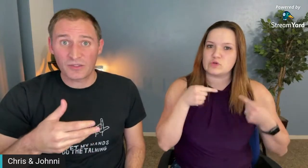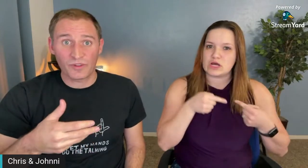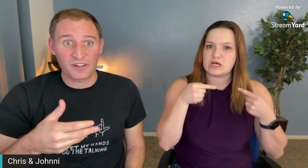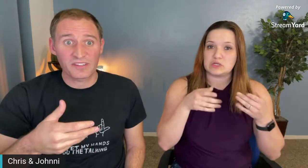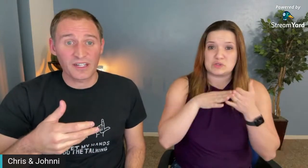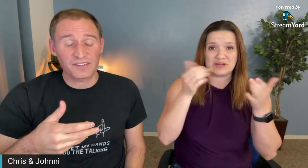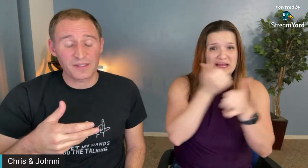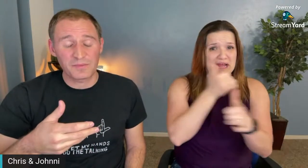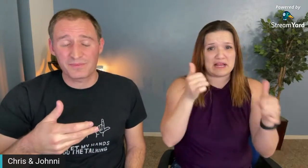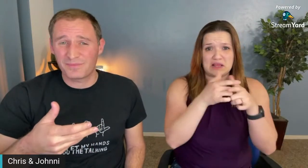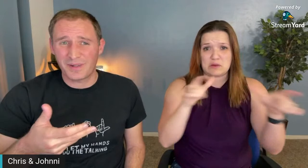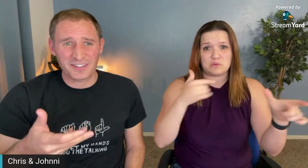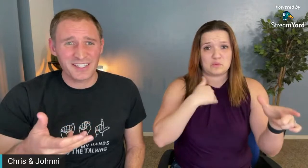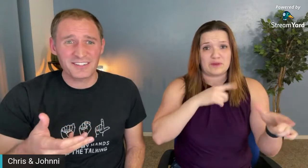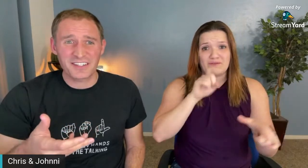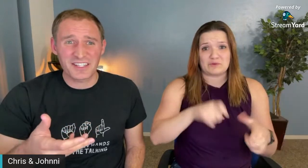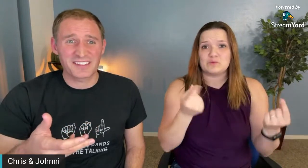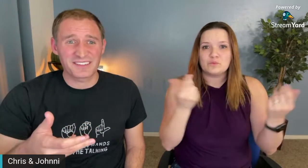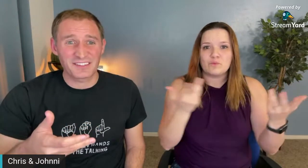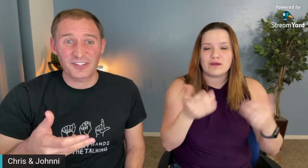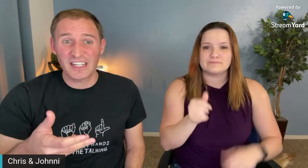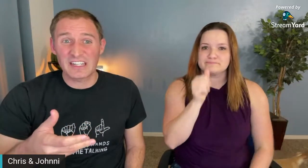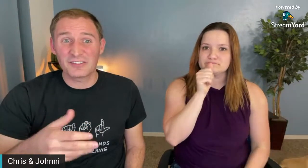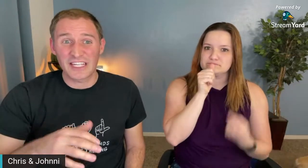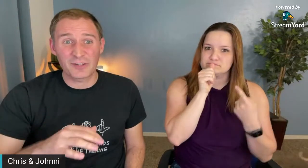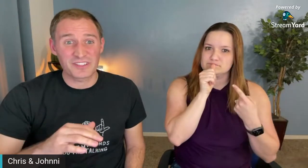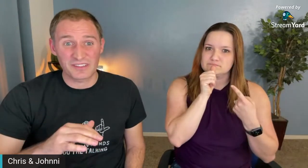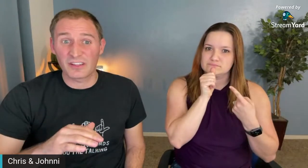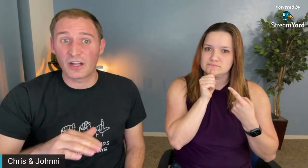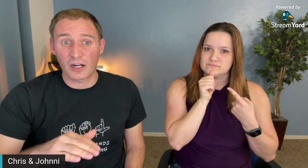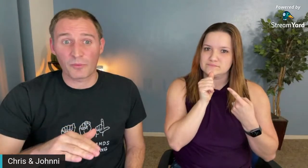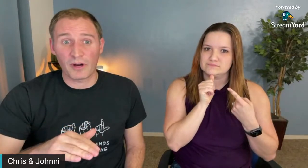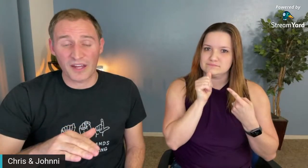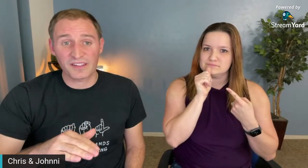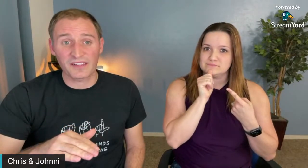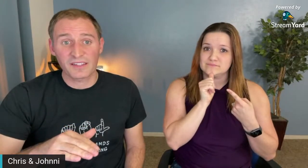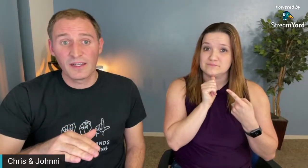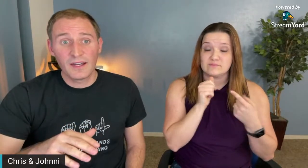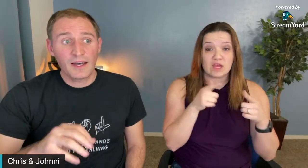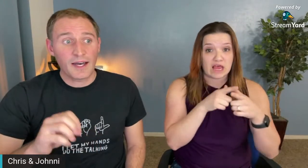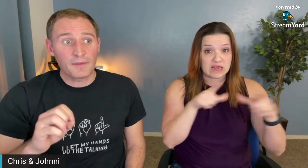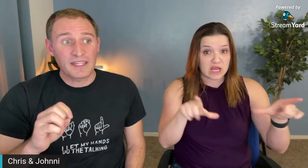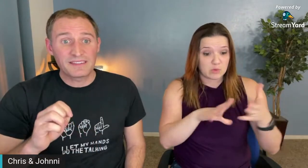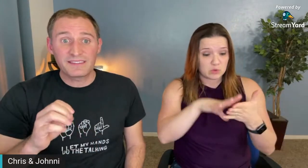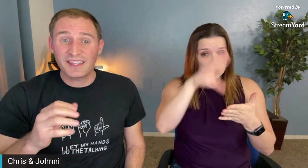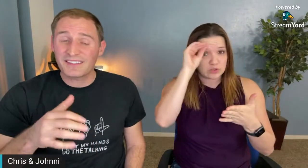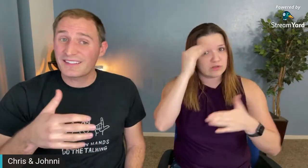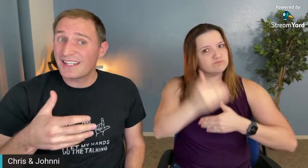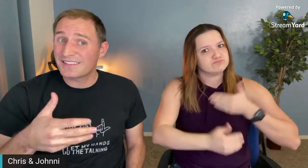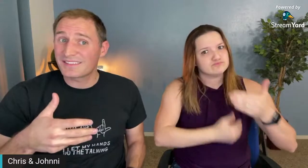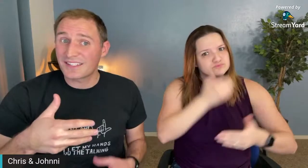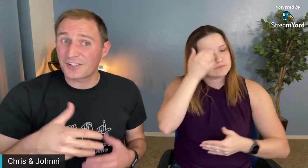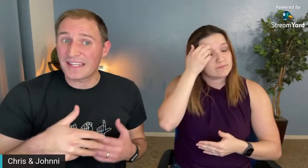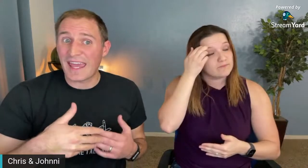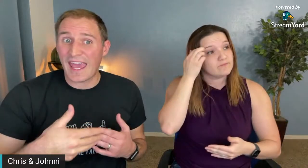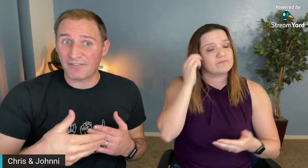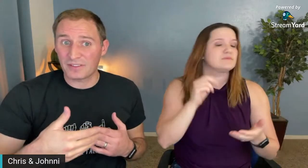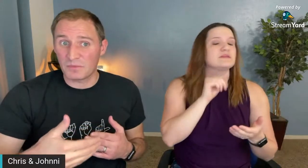with ourselves, and particularly because learning a new language is a long process. It doesn't necessarily have to